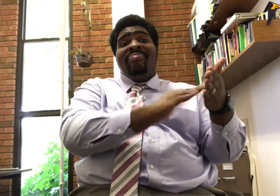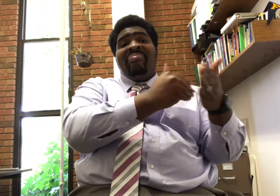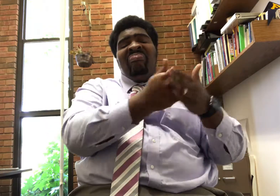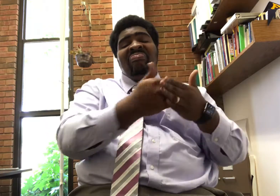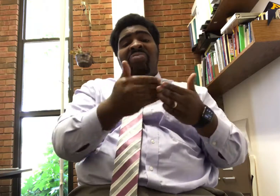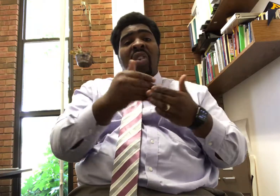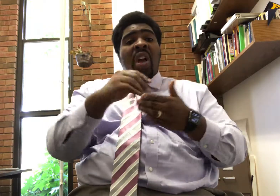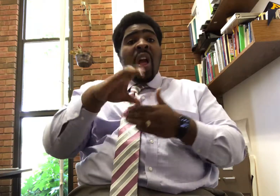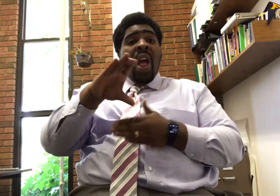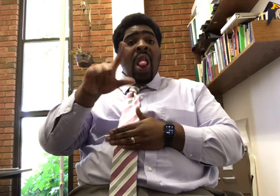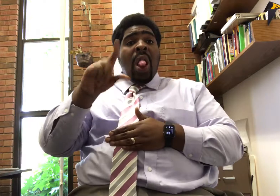bleak.